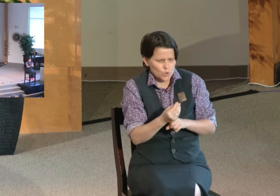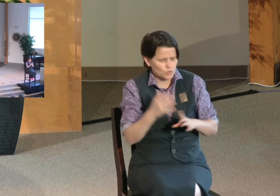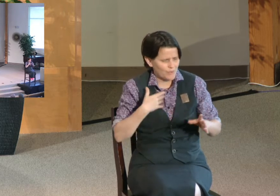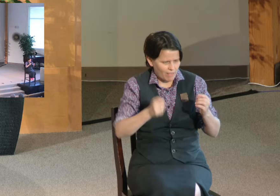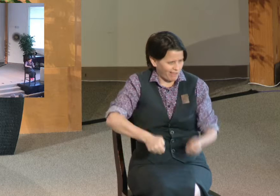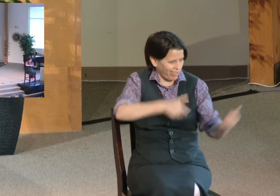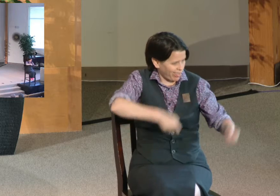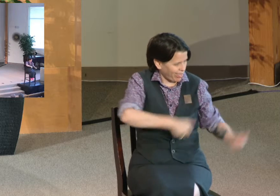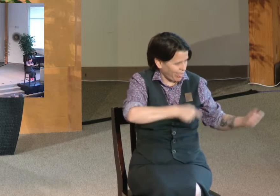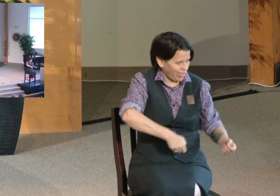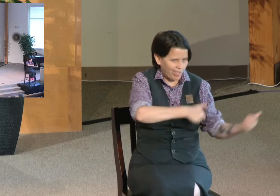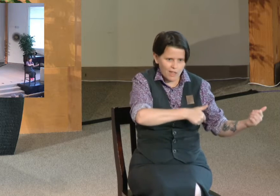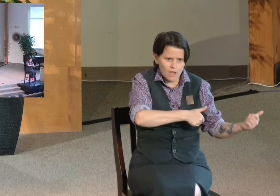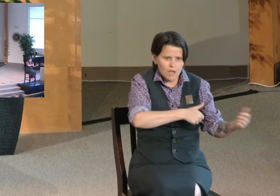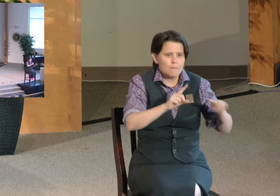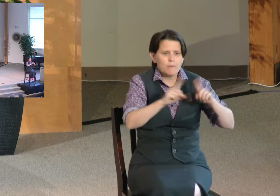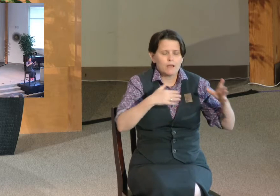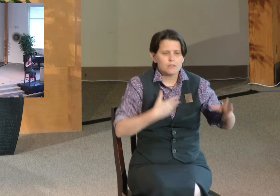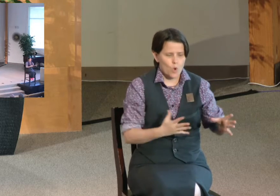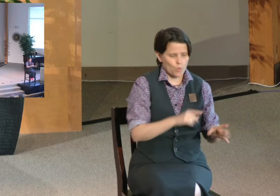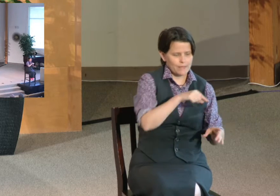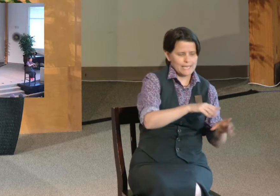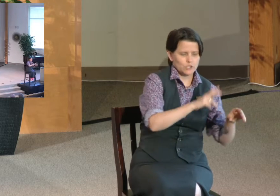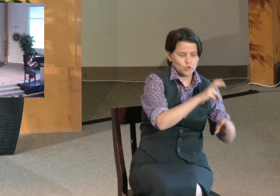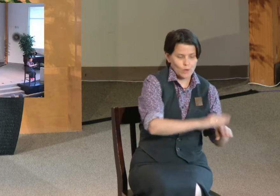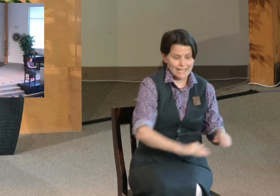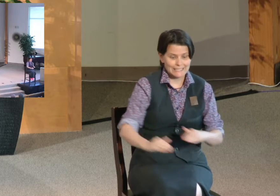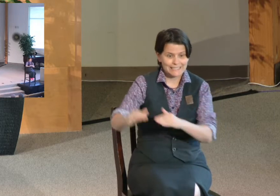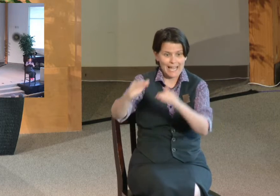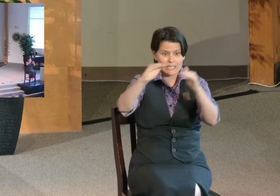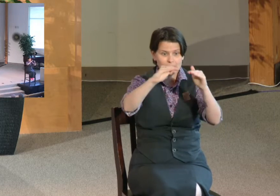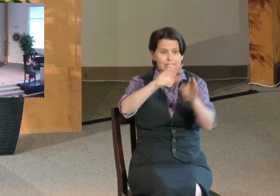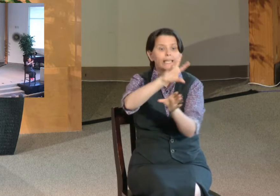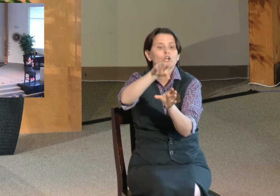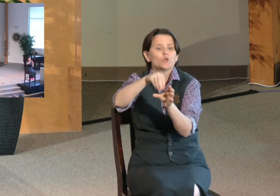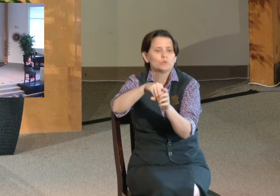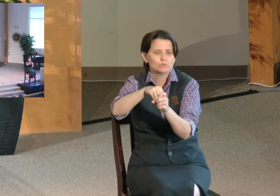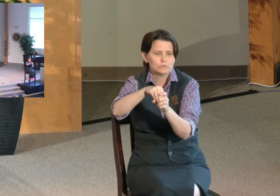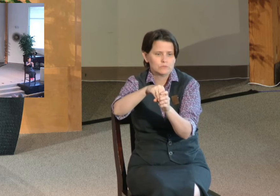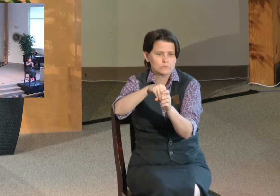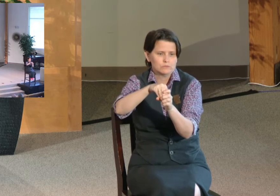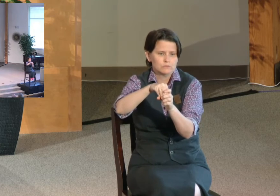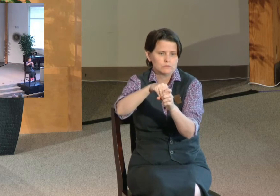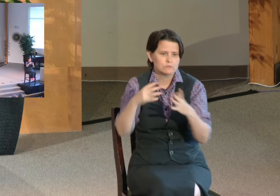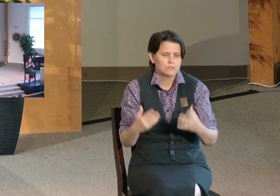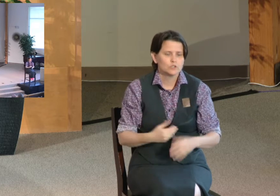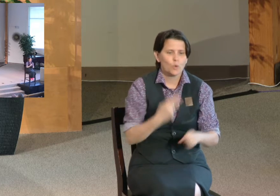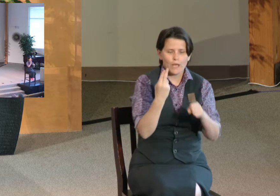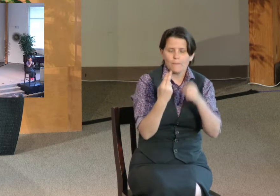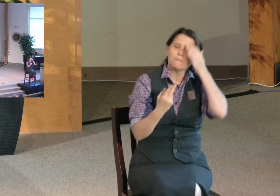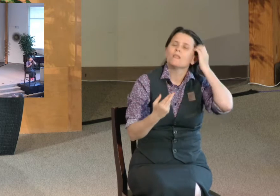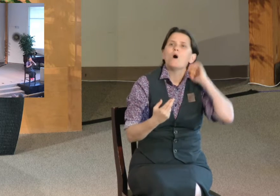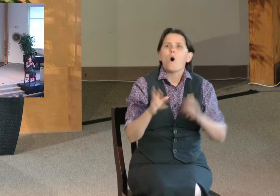include. Transcend and include. On the right, you can see a vertical arrow there, which says the top is